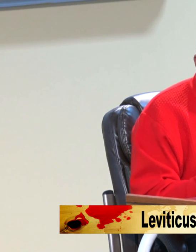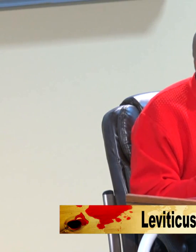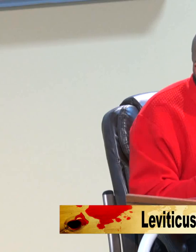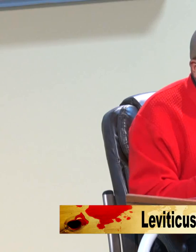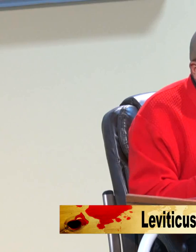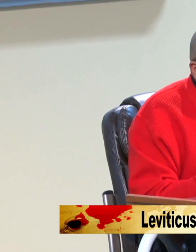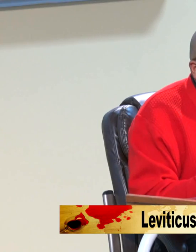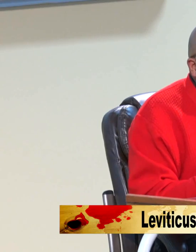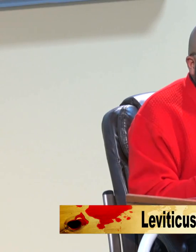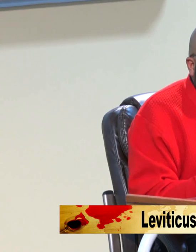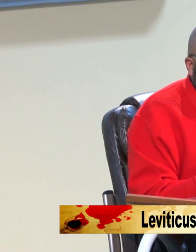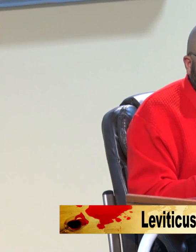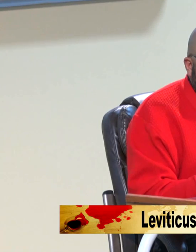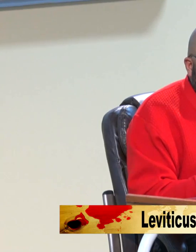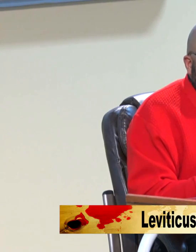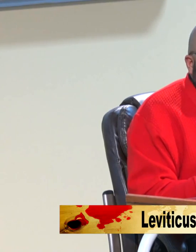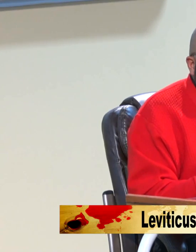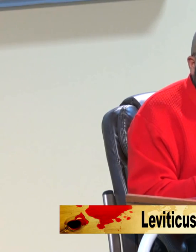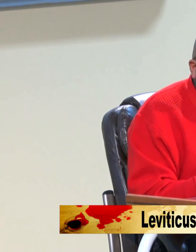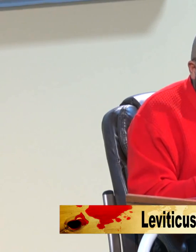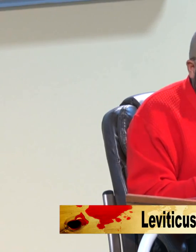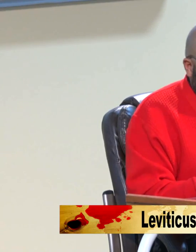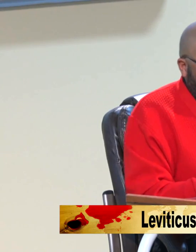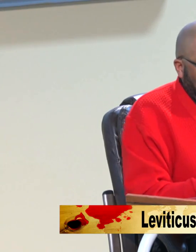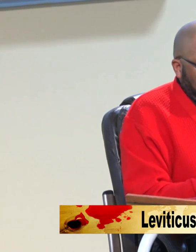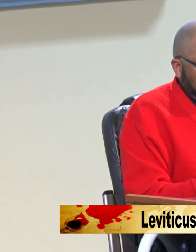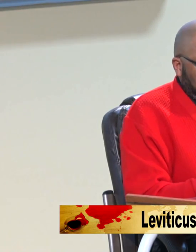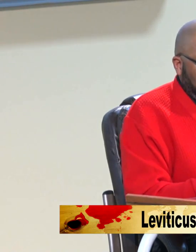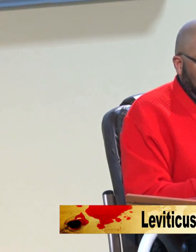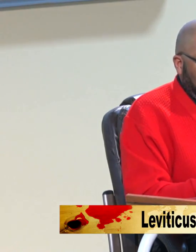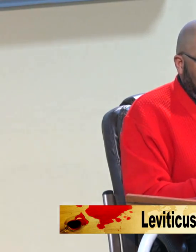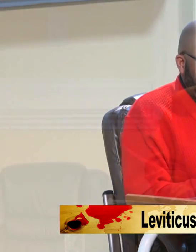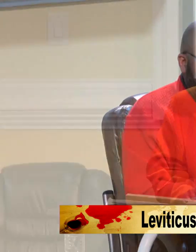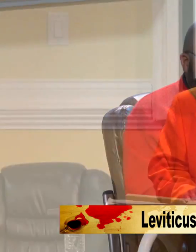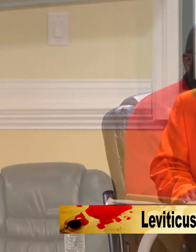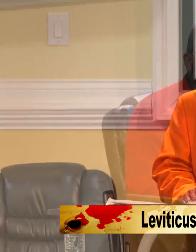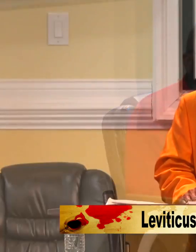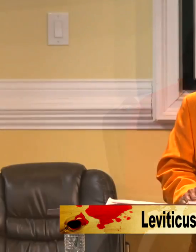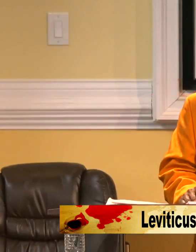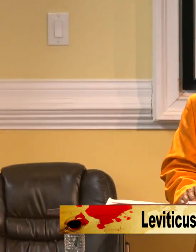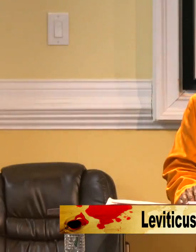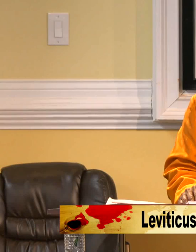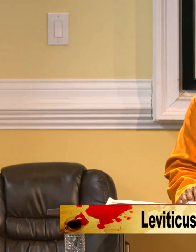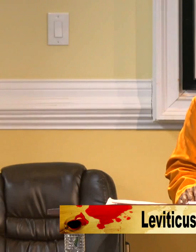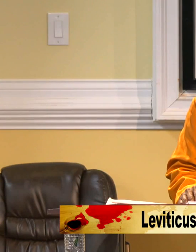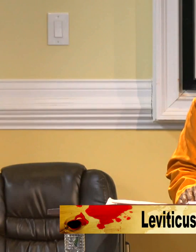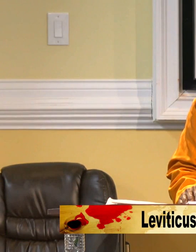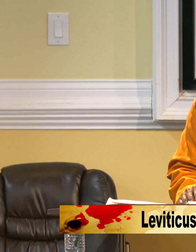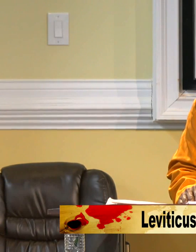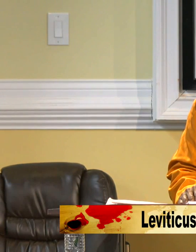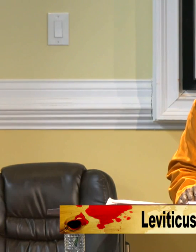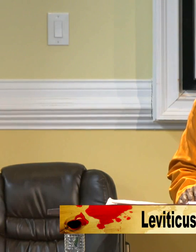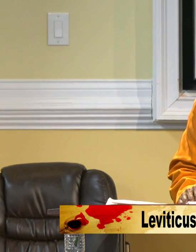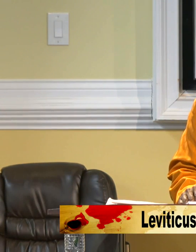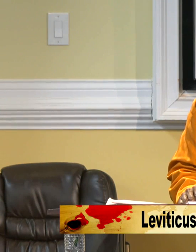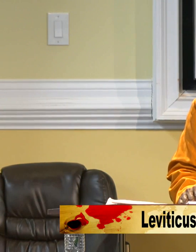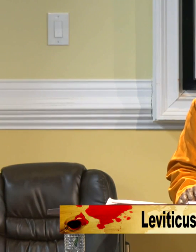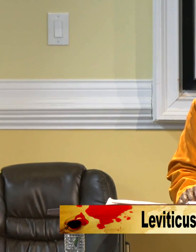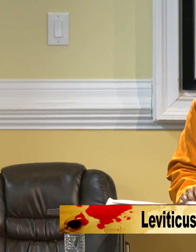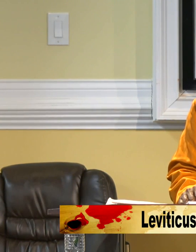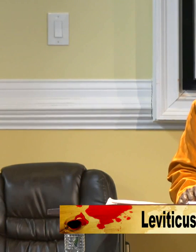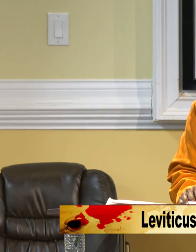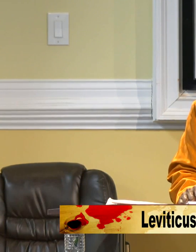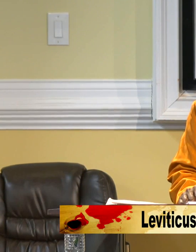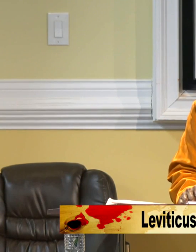bullock without blemish unto the Lord for a sin offering. So now if the people should, if souls should sin individual or the